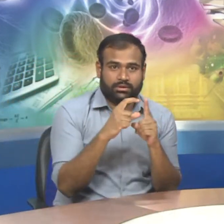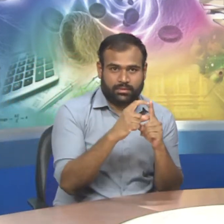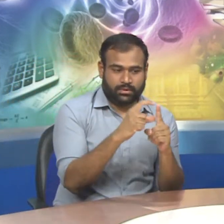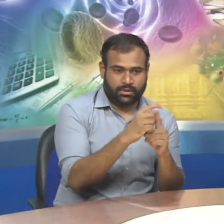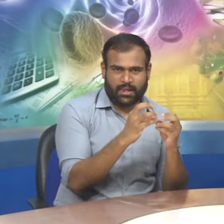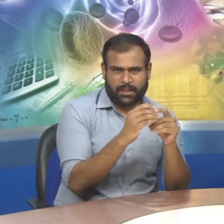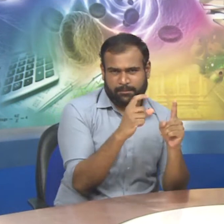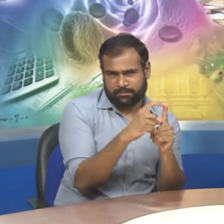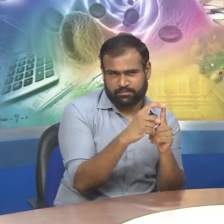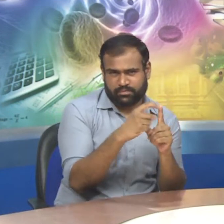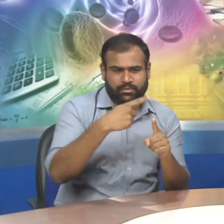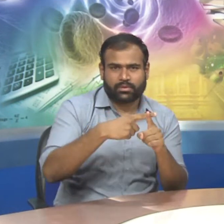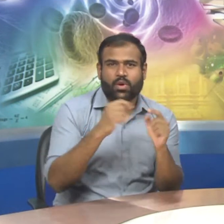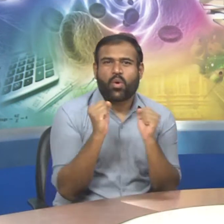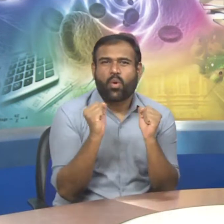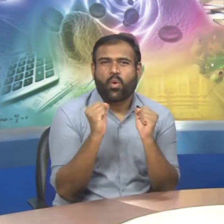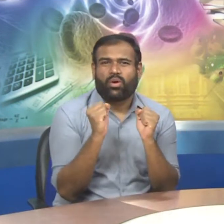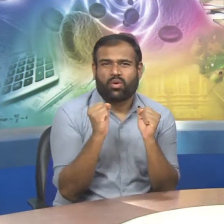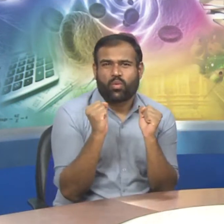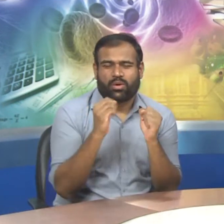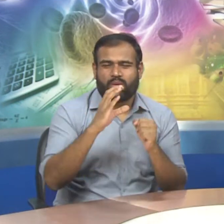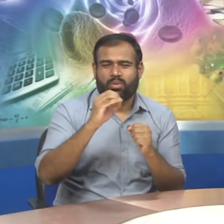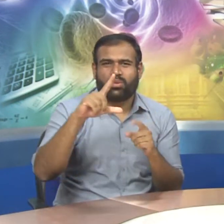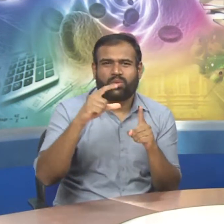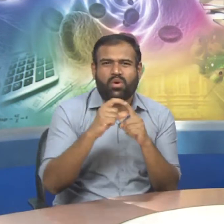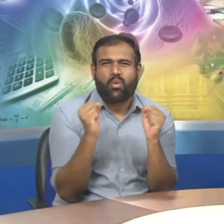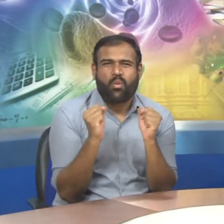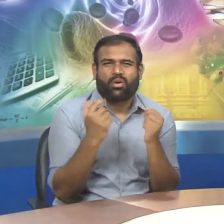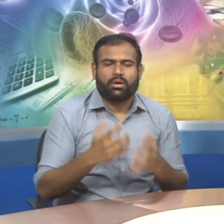For December we use D and then cold.